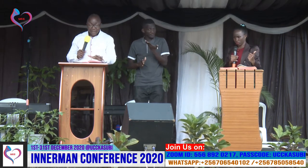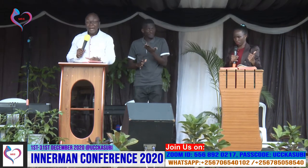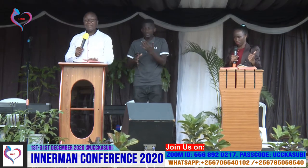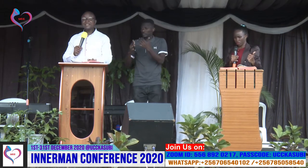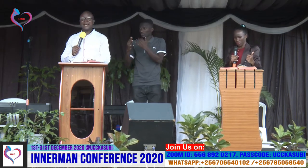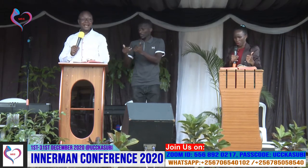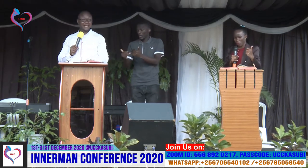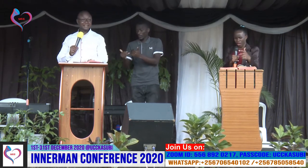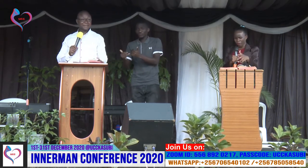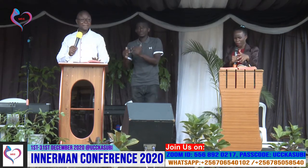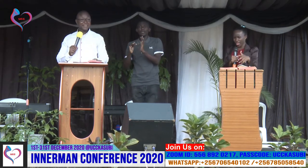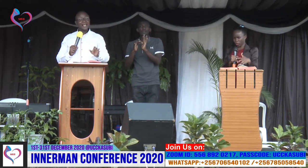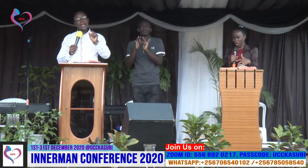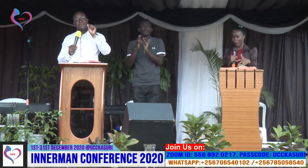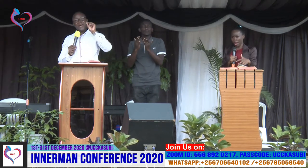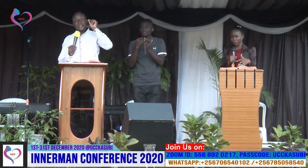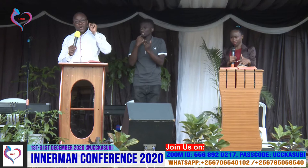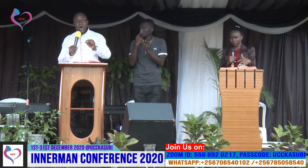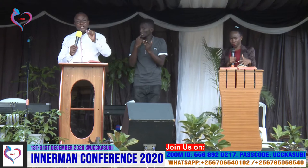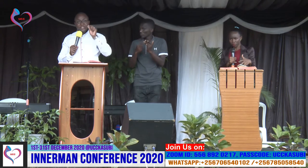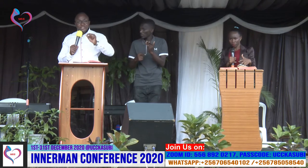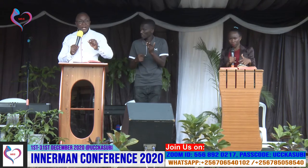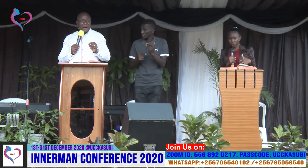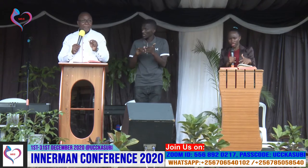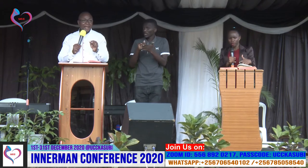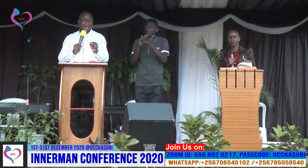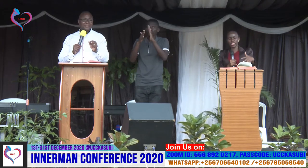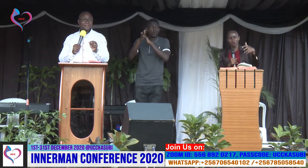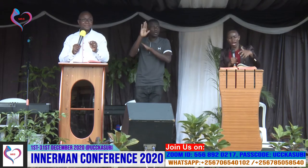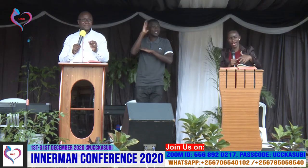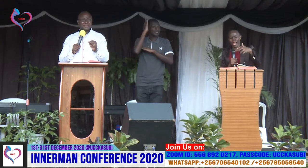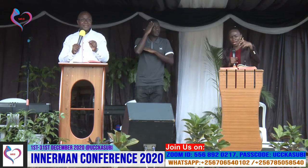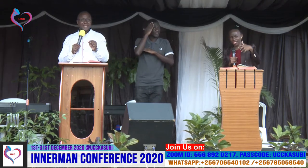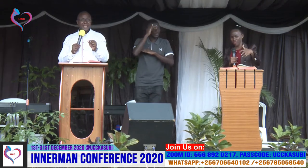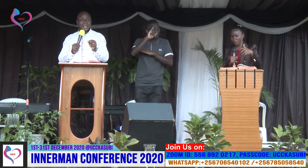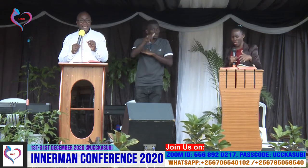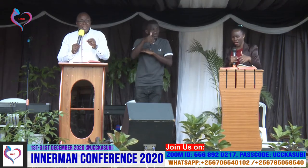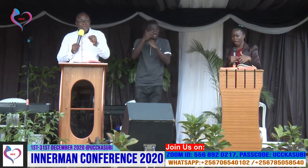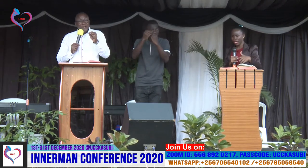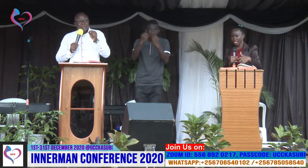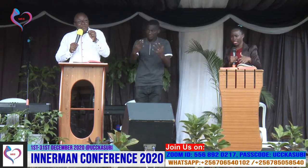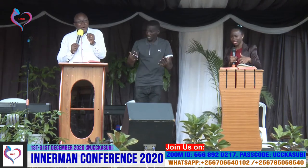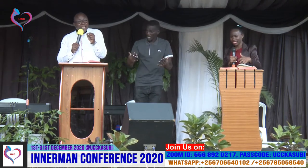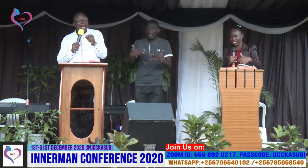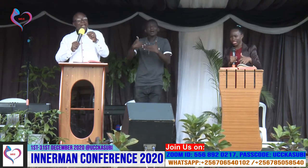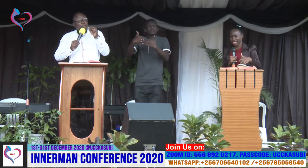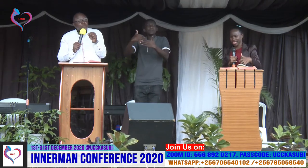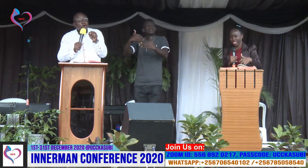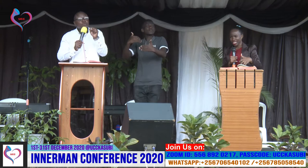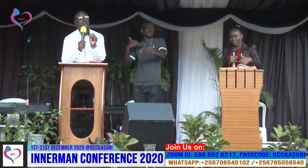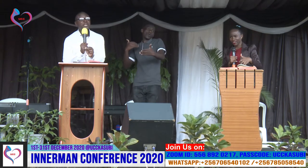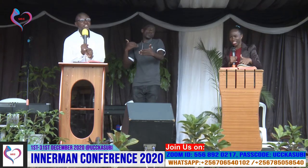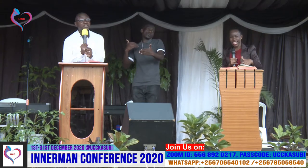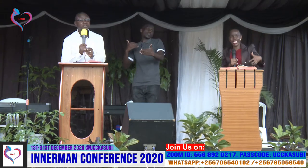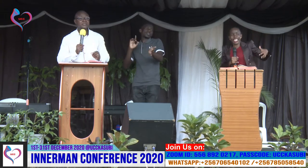So here the Bible is telling us that God knew Jeremiah even before he had put